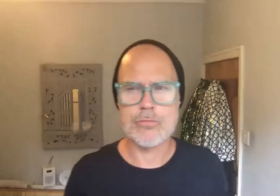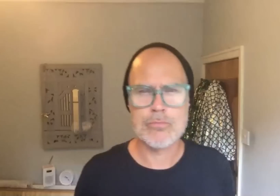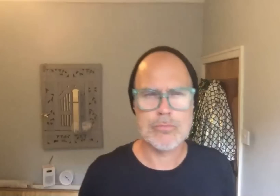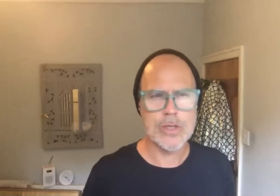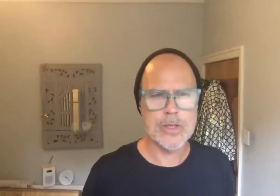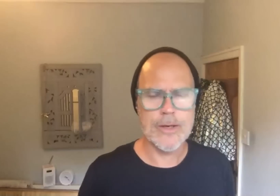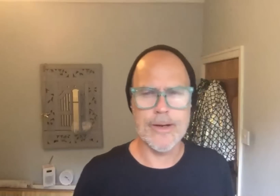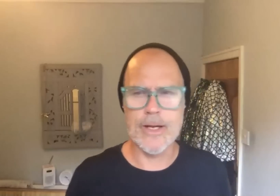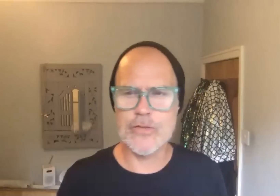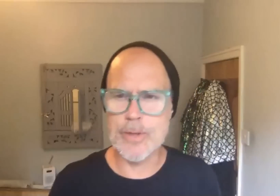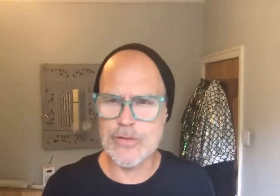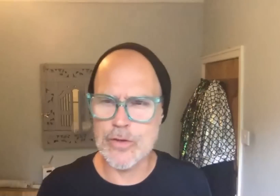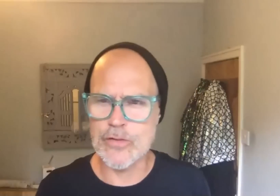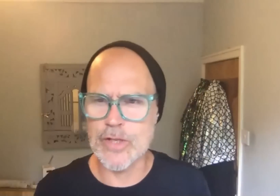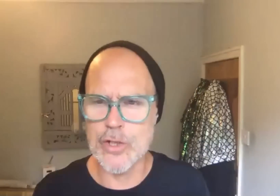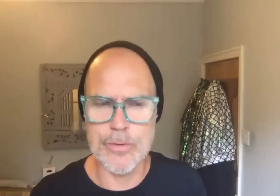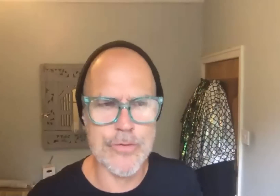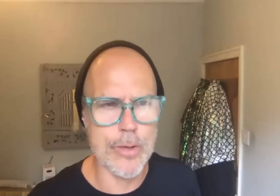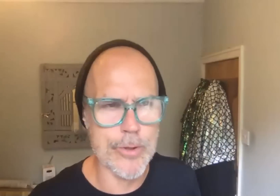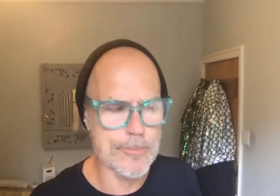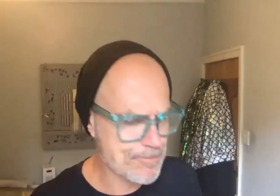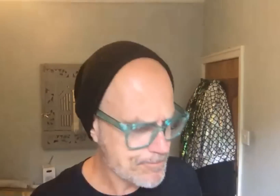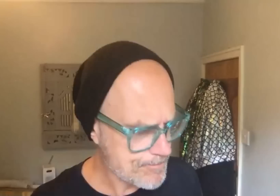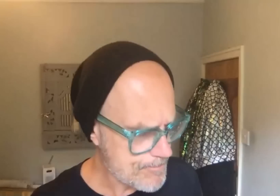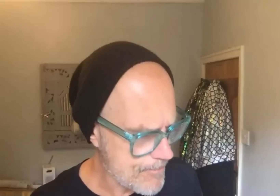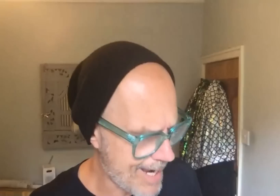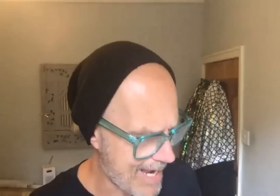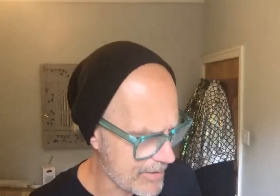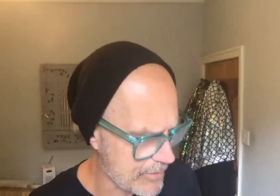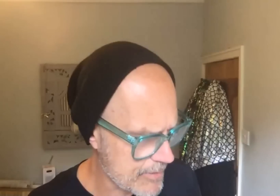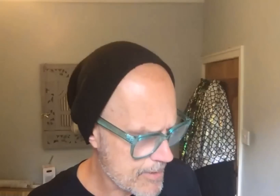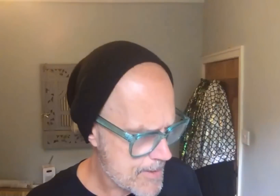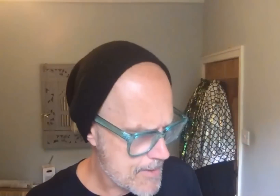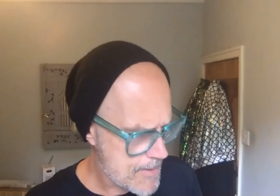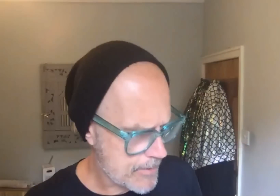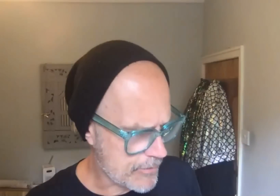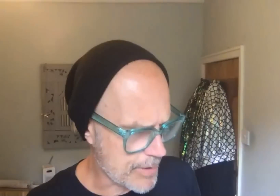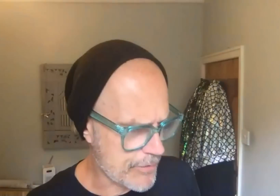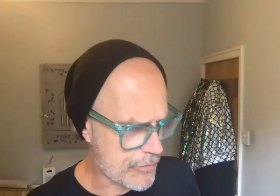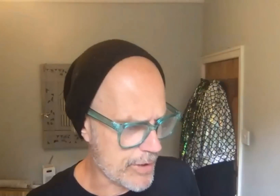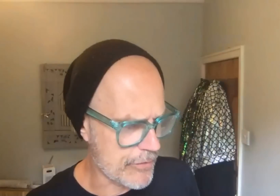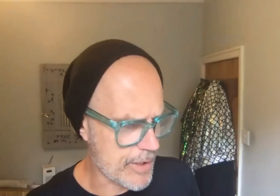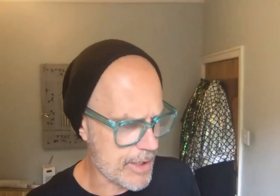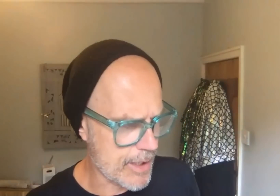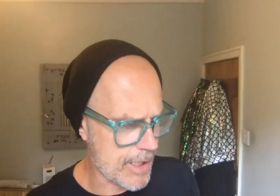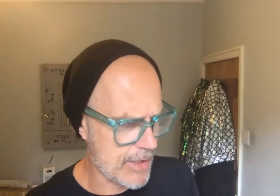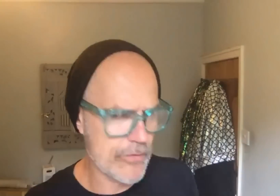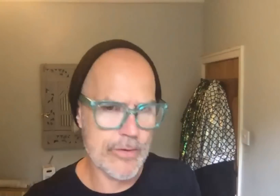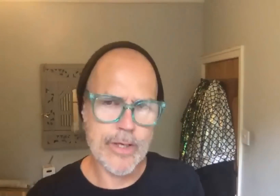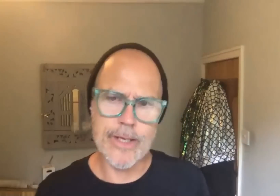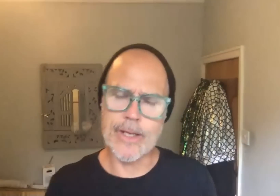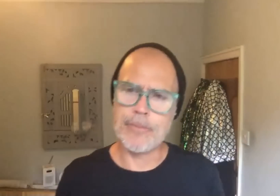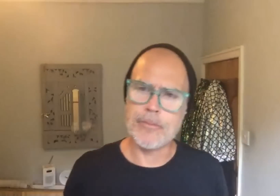question. Disability studies is a human phenomenon. And disability studies,